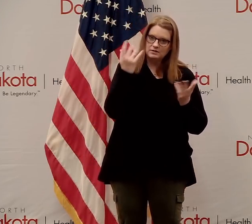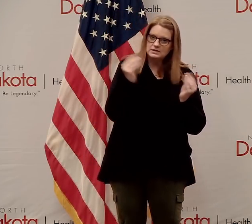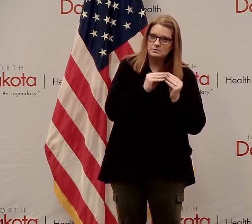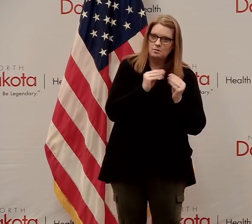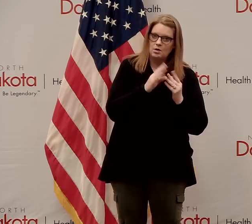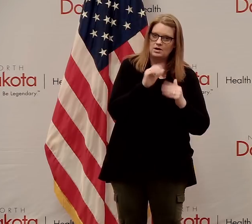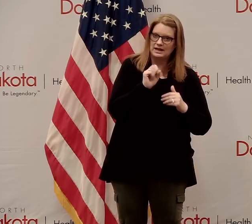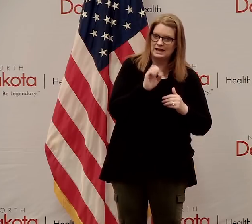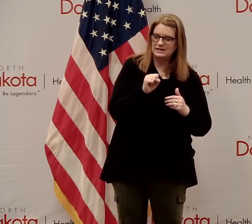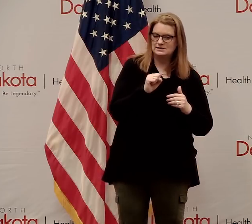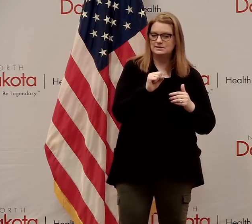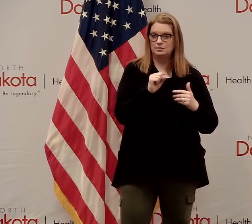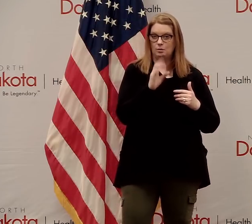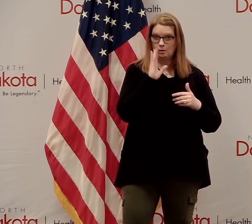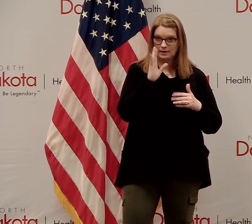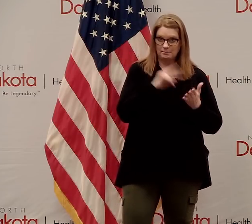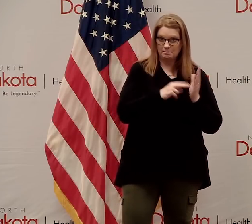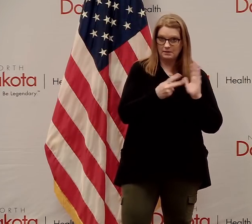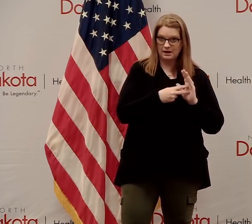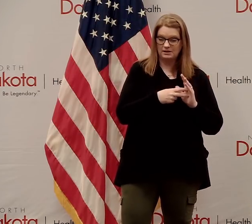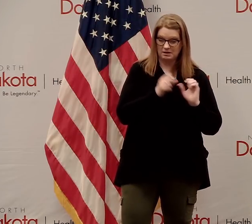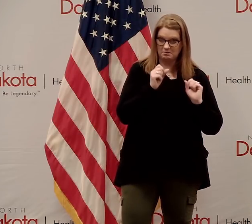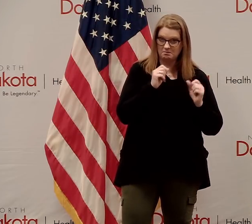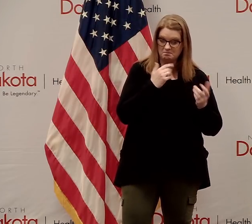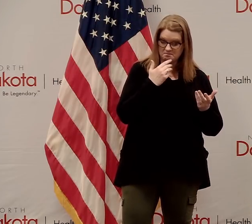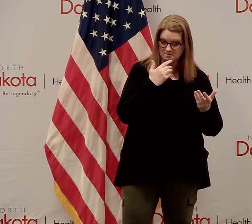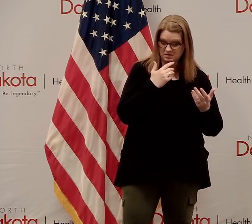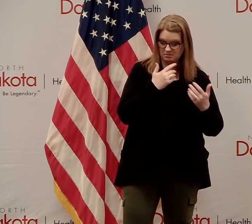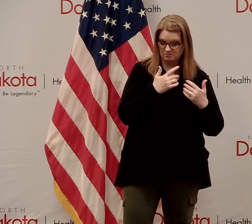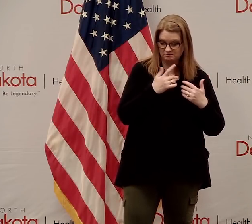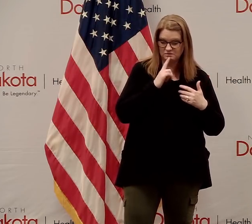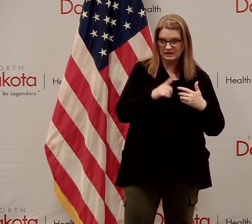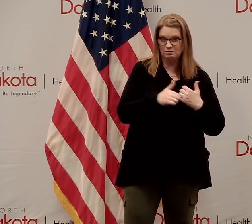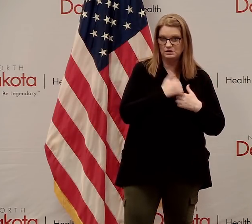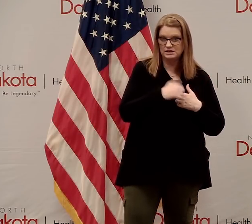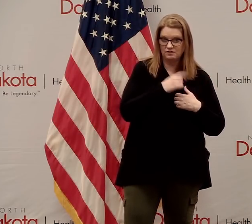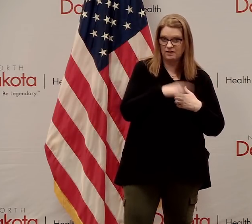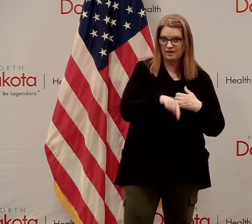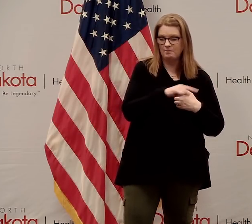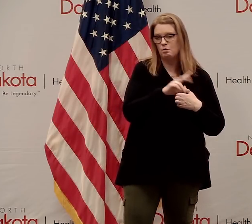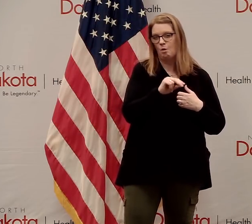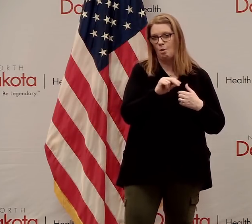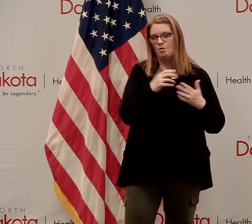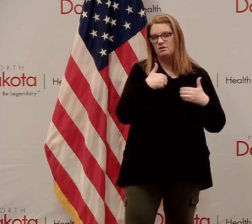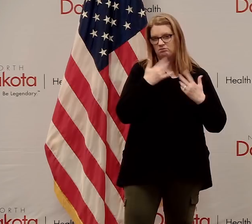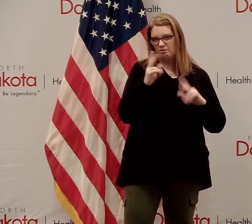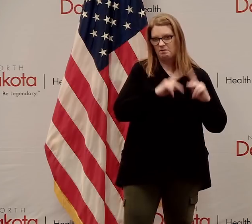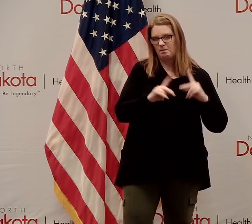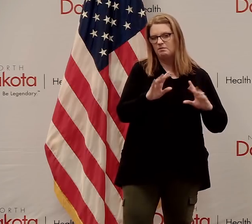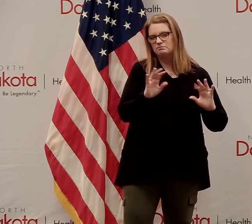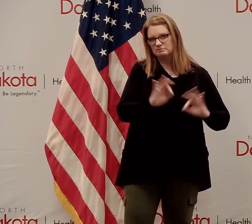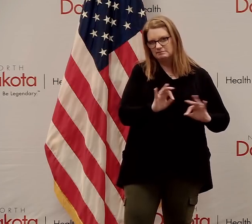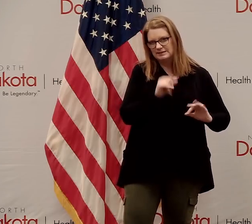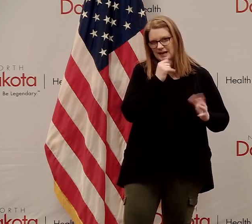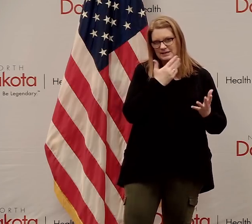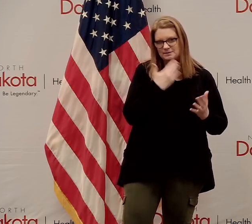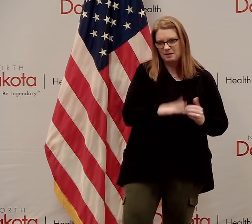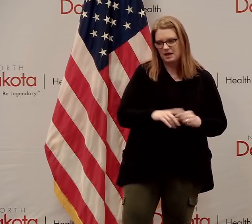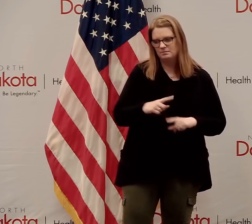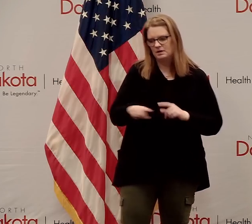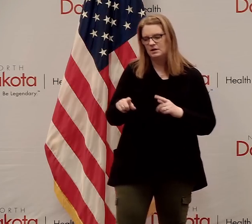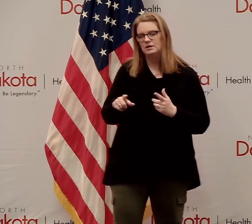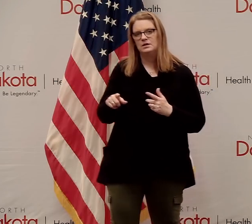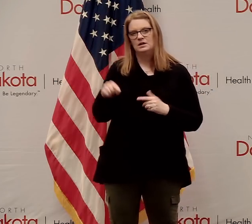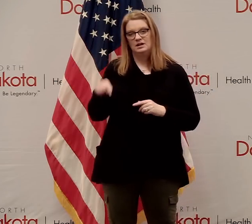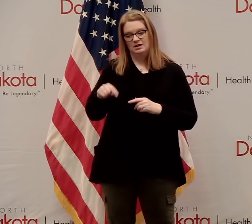not life-threatening, which is a good thing. And then we've got a lot of long-term care facilities. We've got our highest percentage of most number of beds